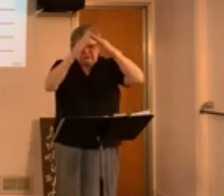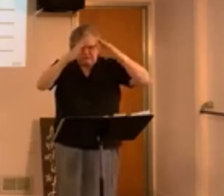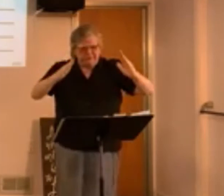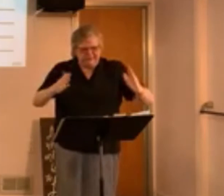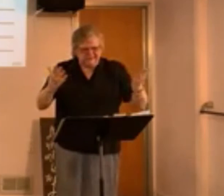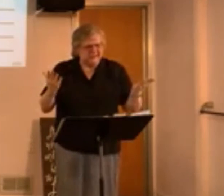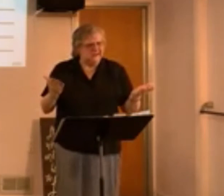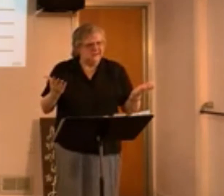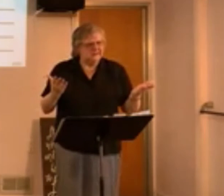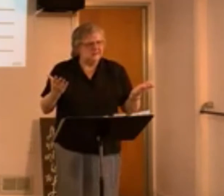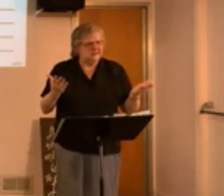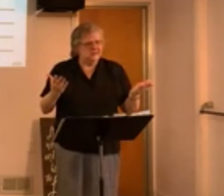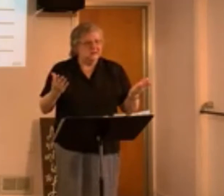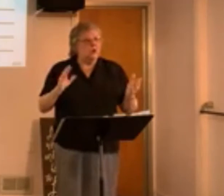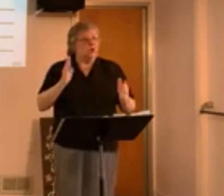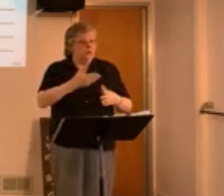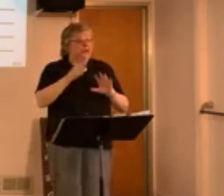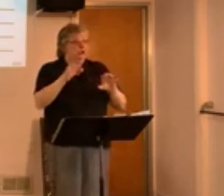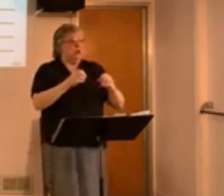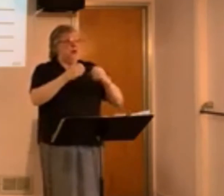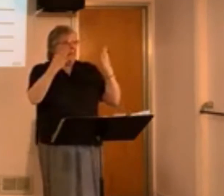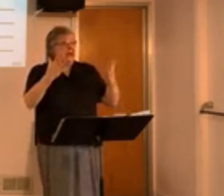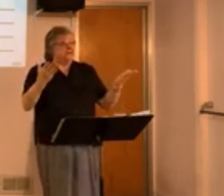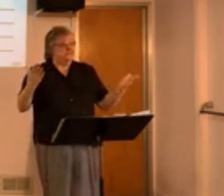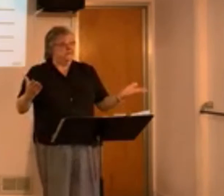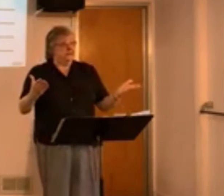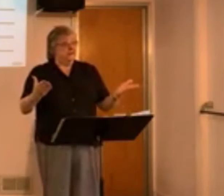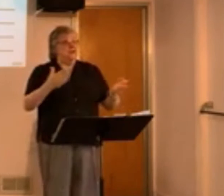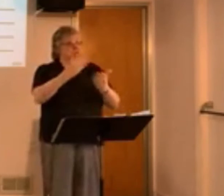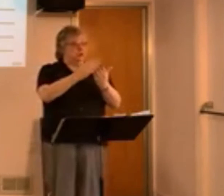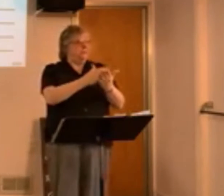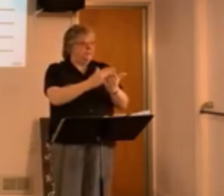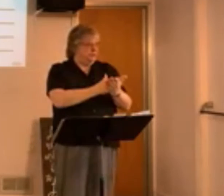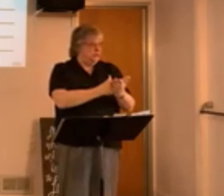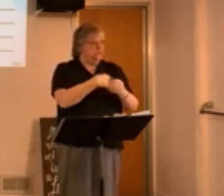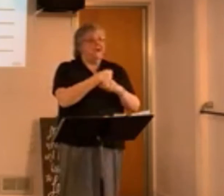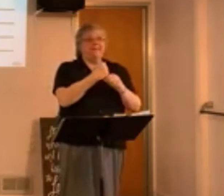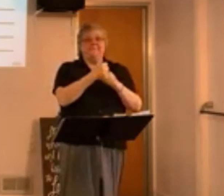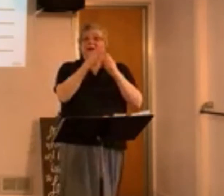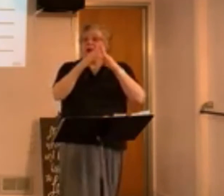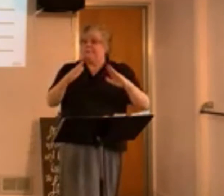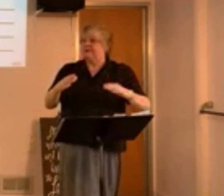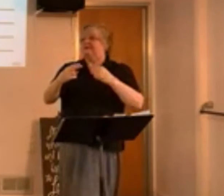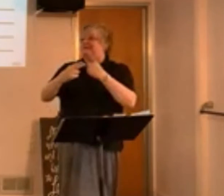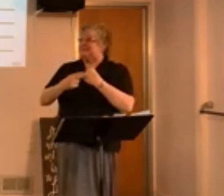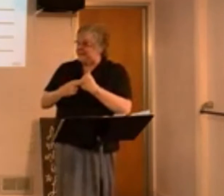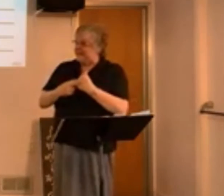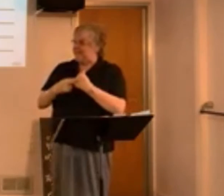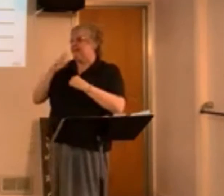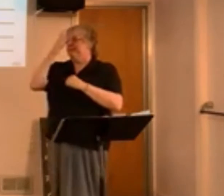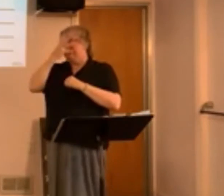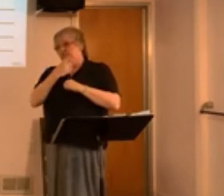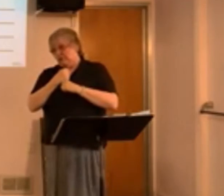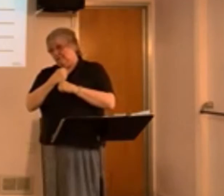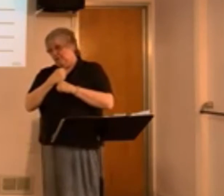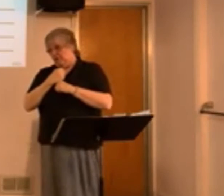Now, we can do a lot of things to improve and make our building safe and attractive.